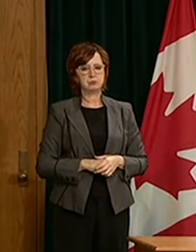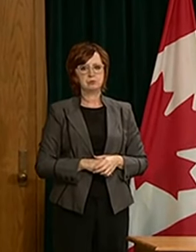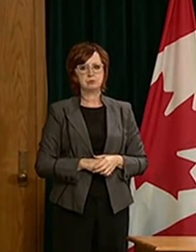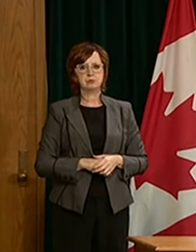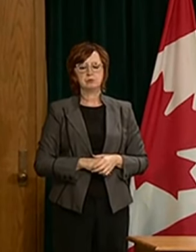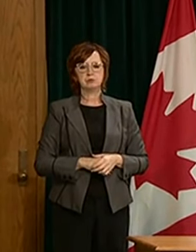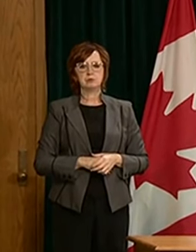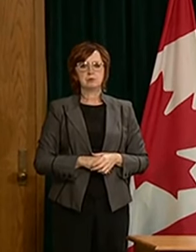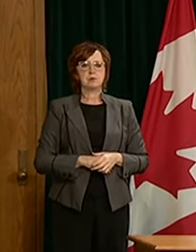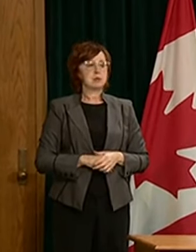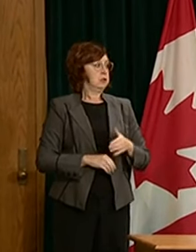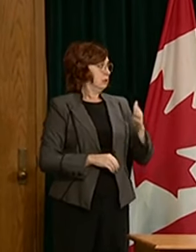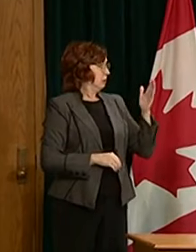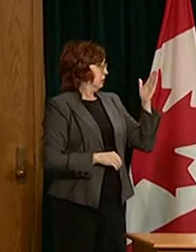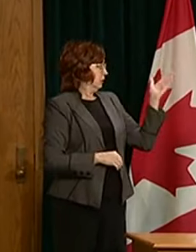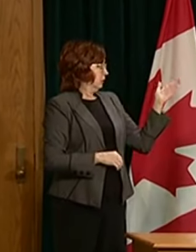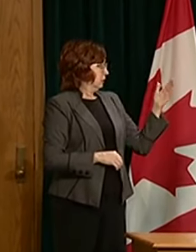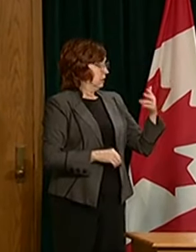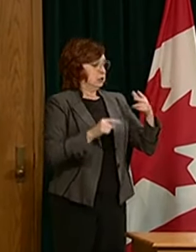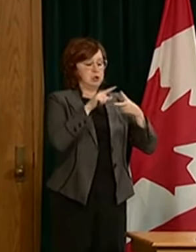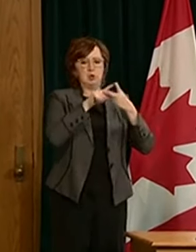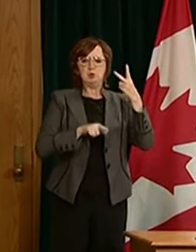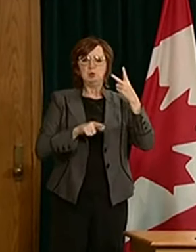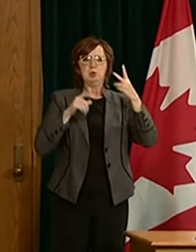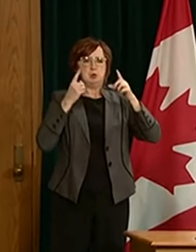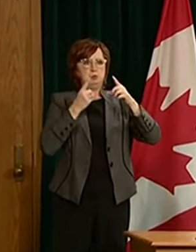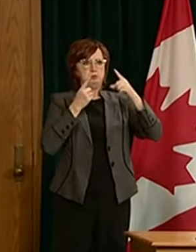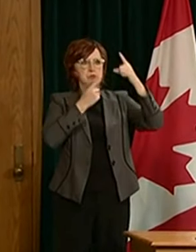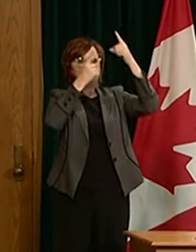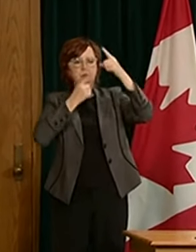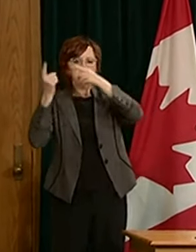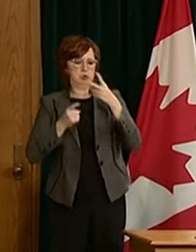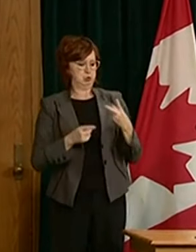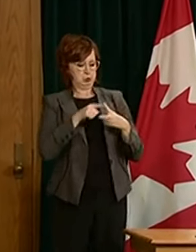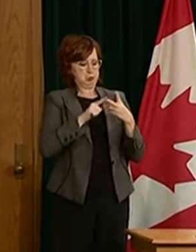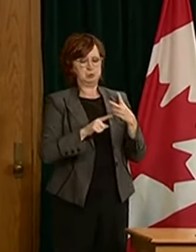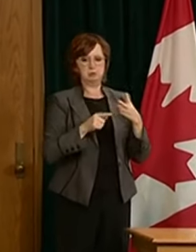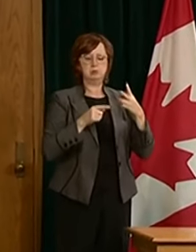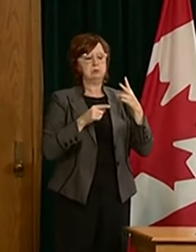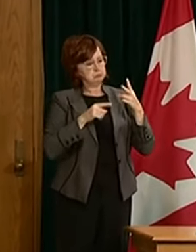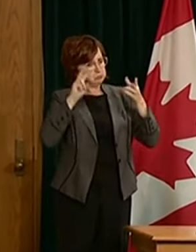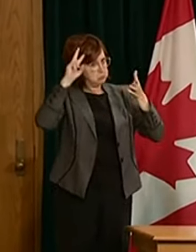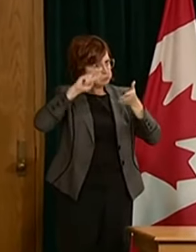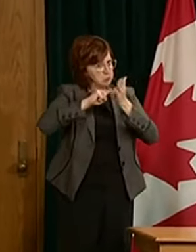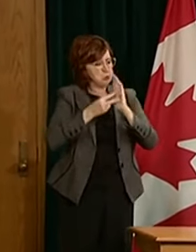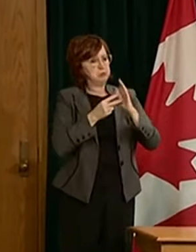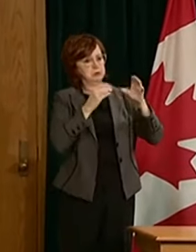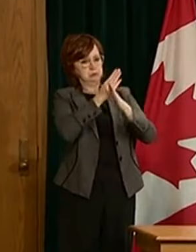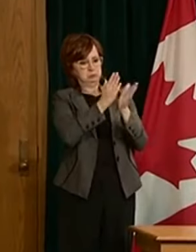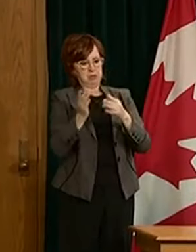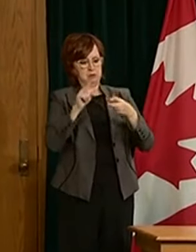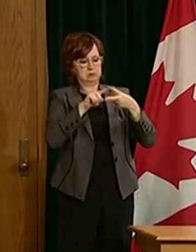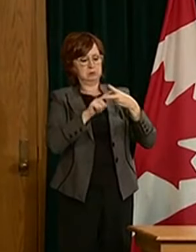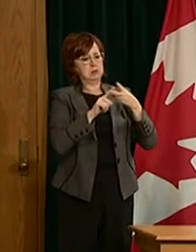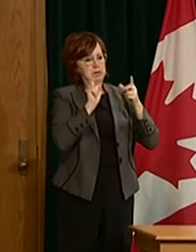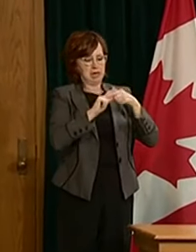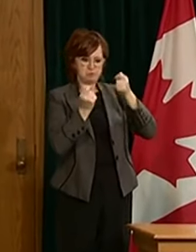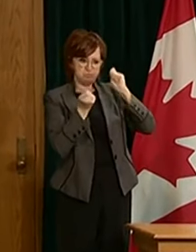There are two key elements of the purpose of our response to COVID-19. The first is that we need to adapt and expand to meet the